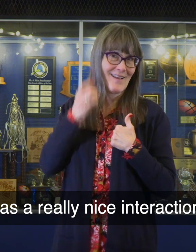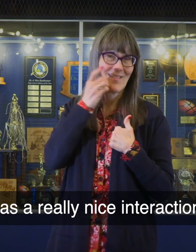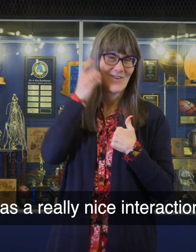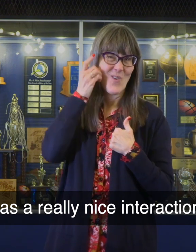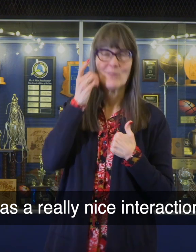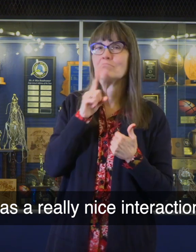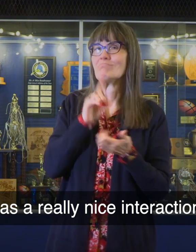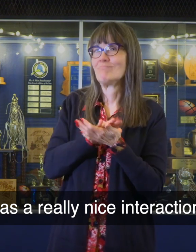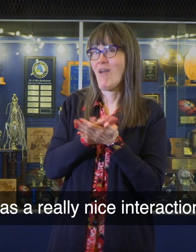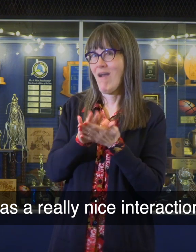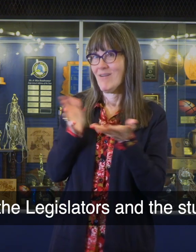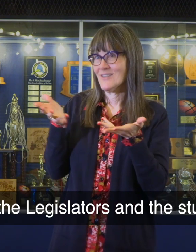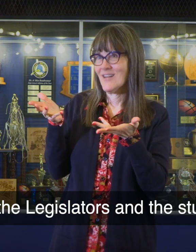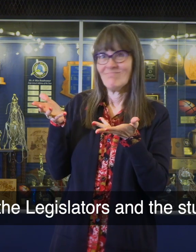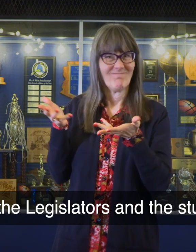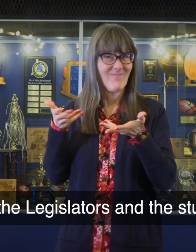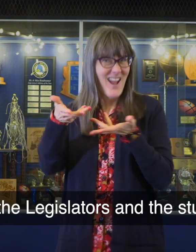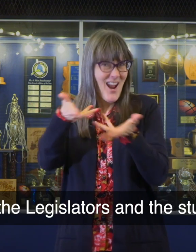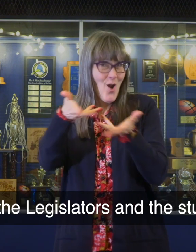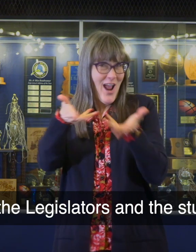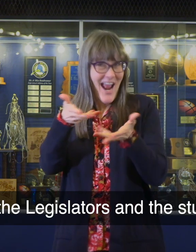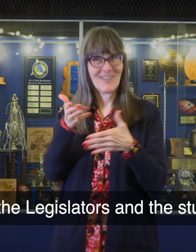really nice interaction between legislators and the students.